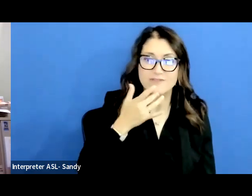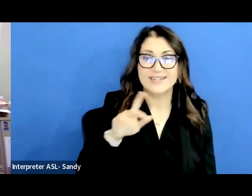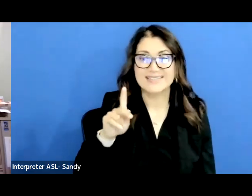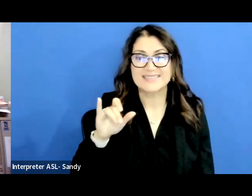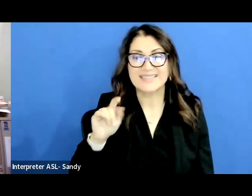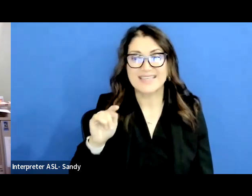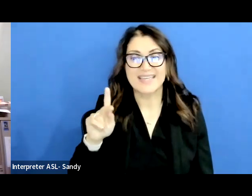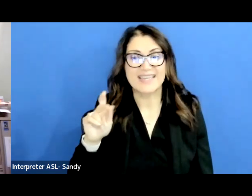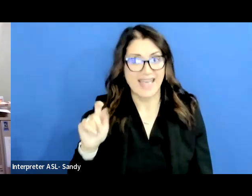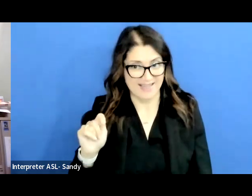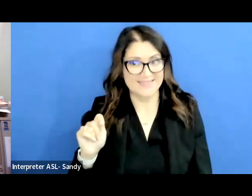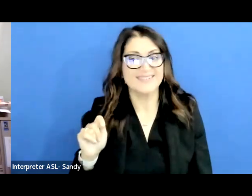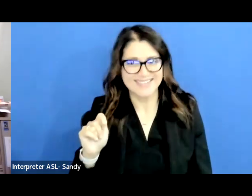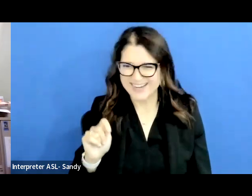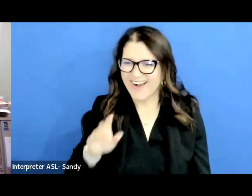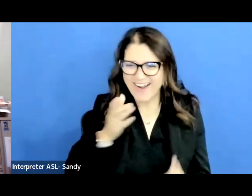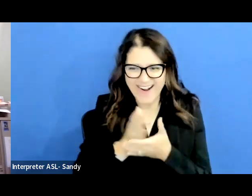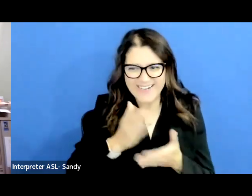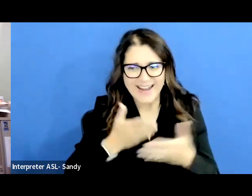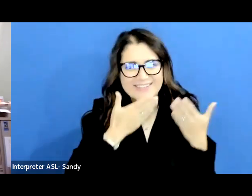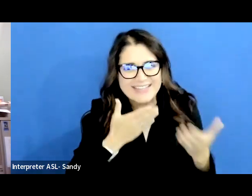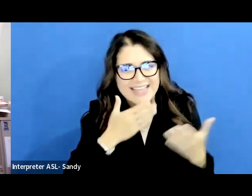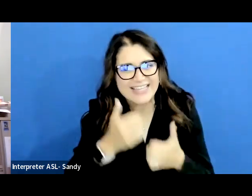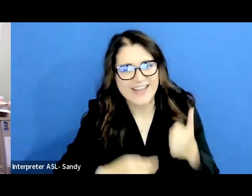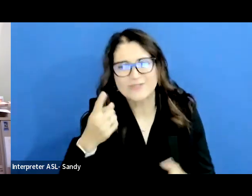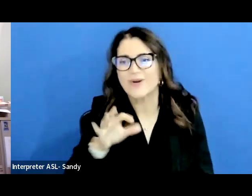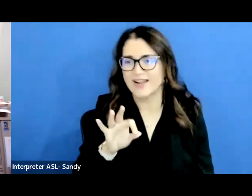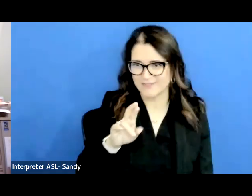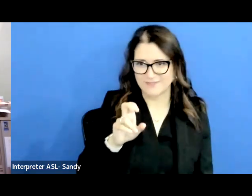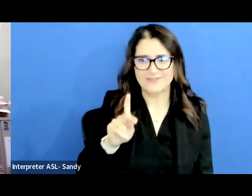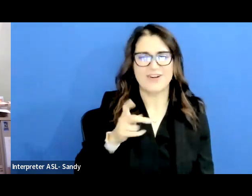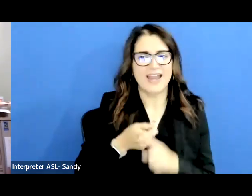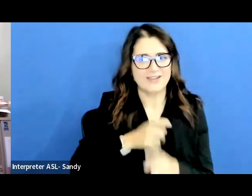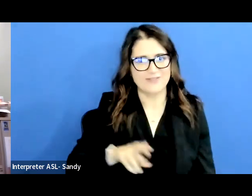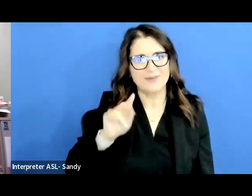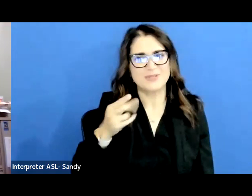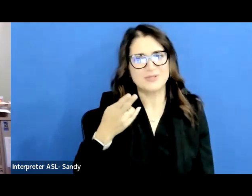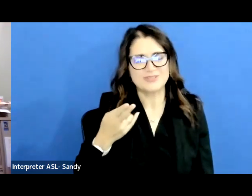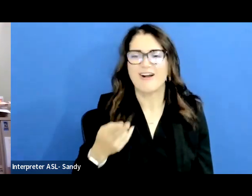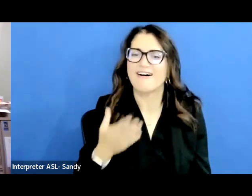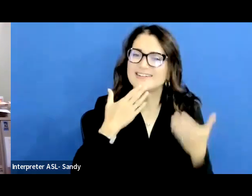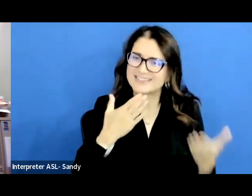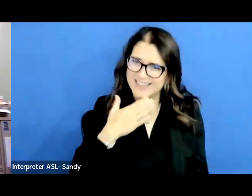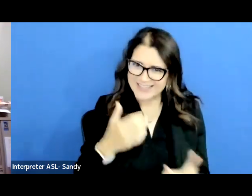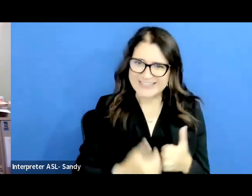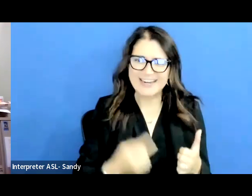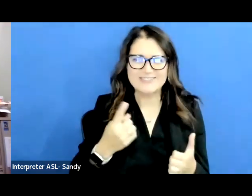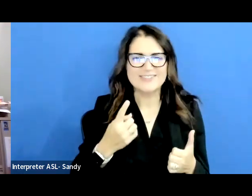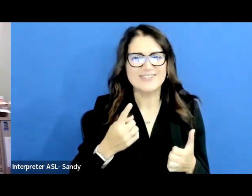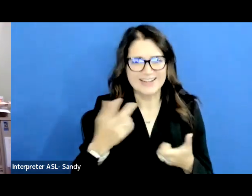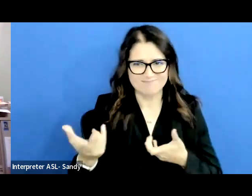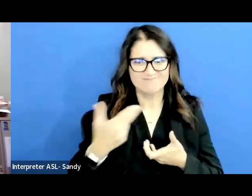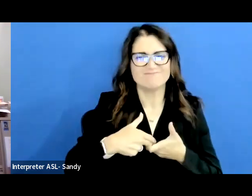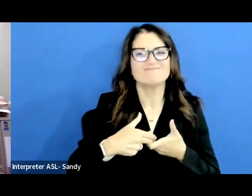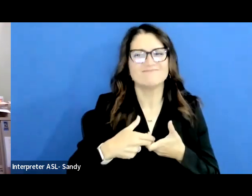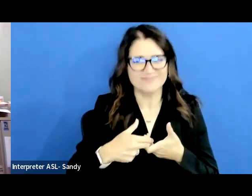Kats. All right. Well, thank you, everyone. Frank from Utah. Thank you, everyone, for logging in the chat with